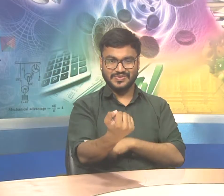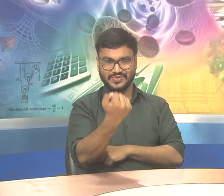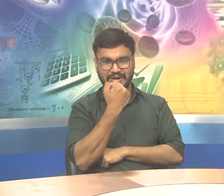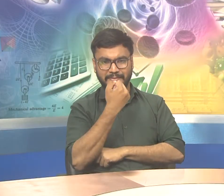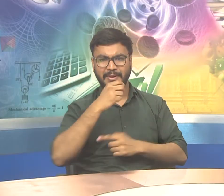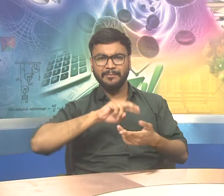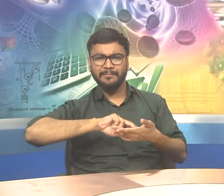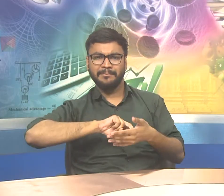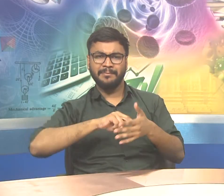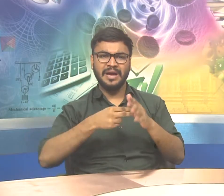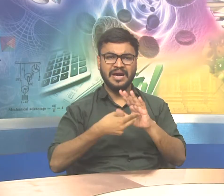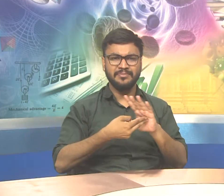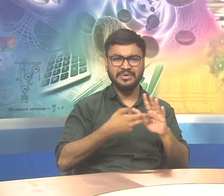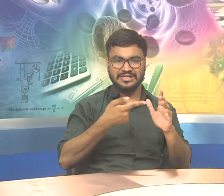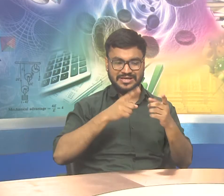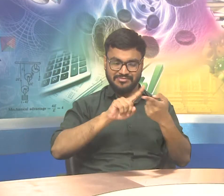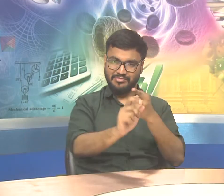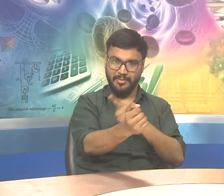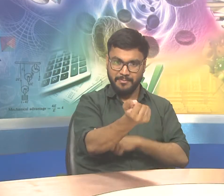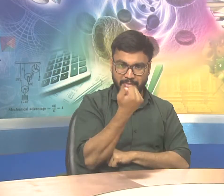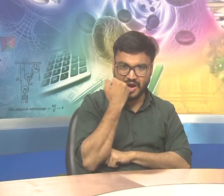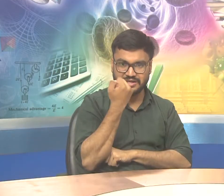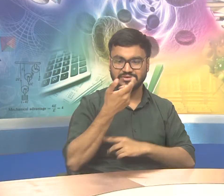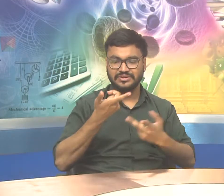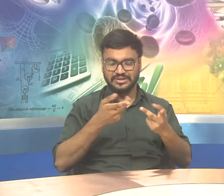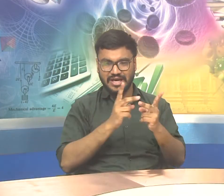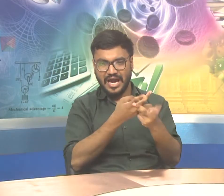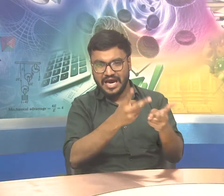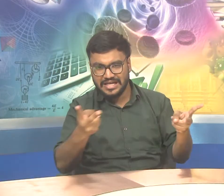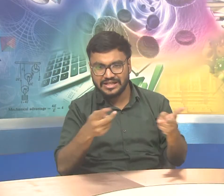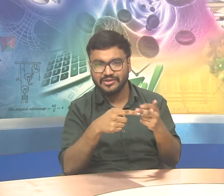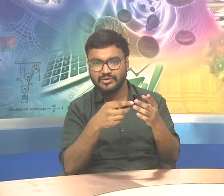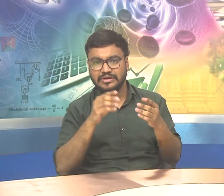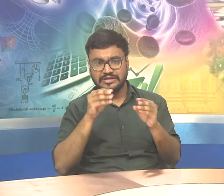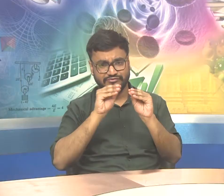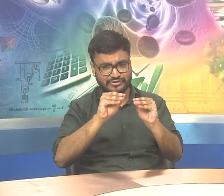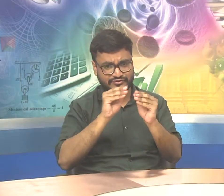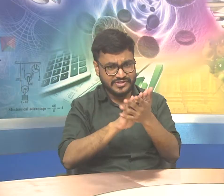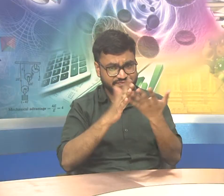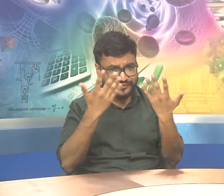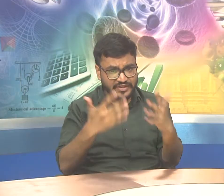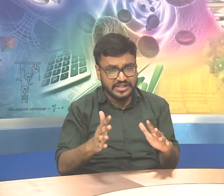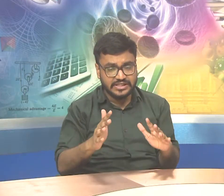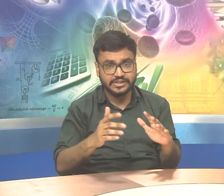We know the energy and its actual meaning.